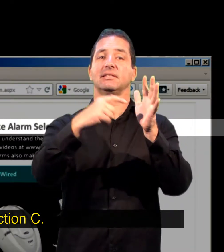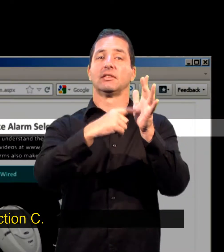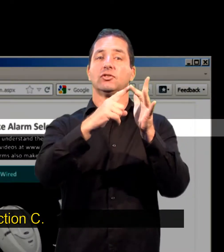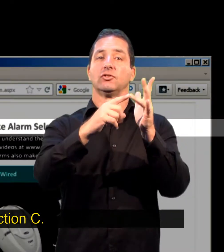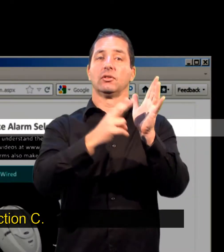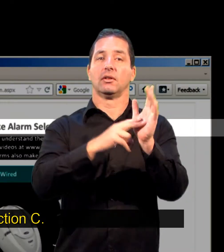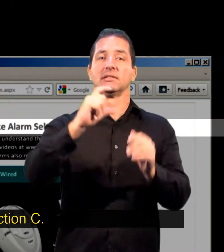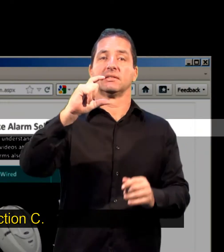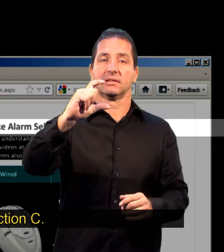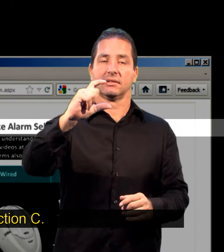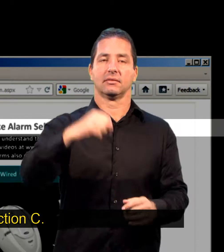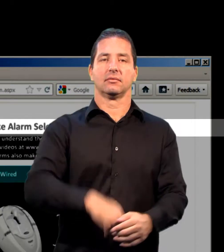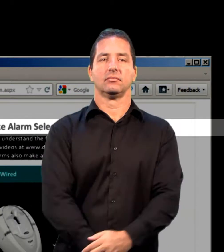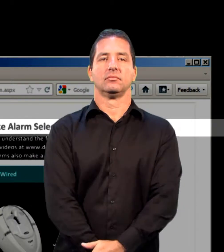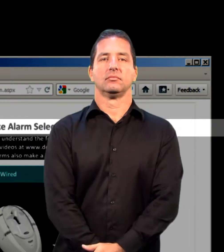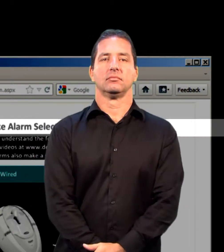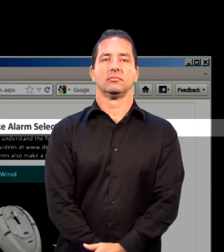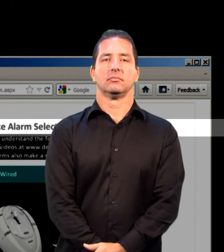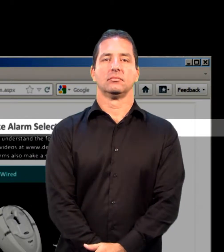Section C.